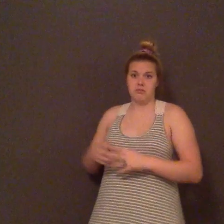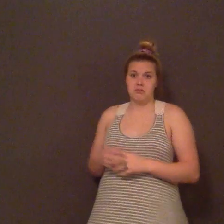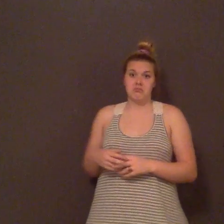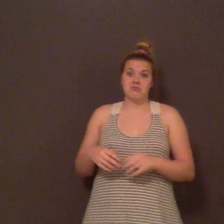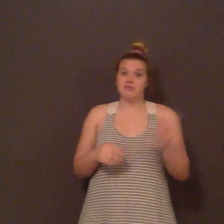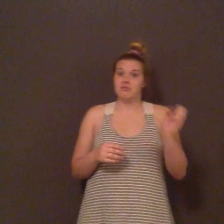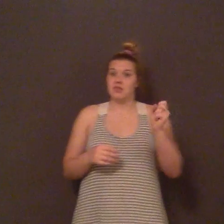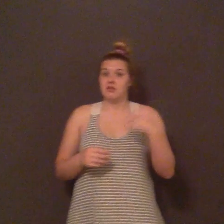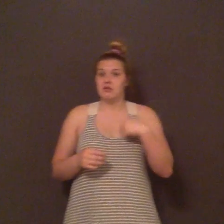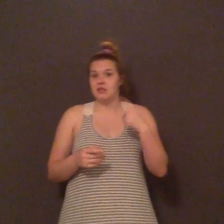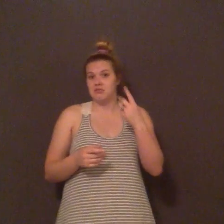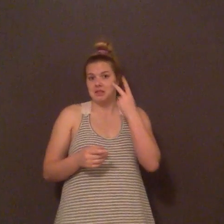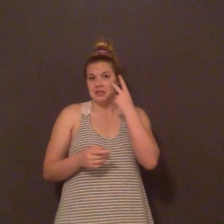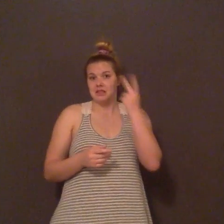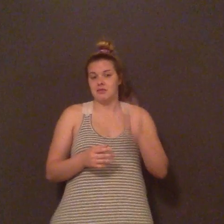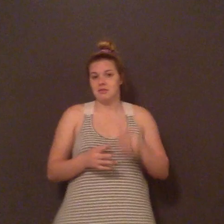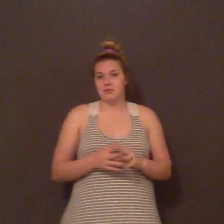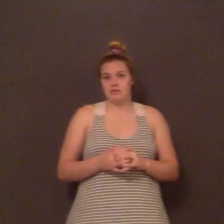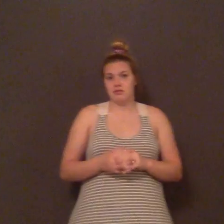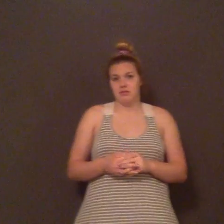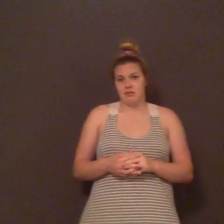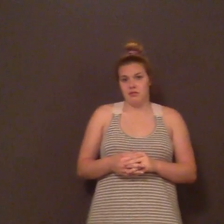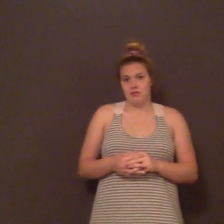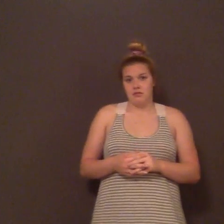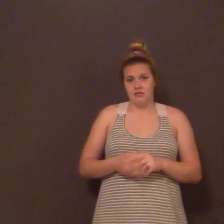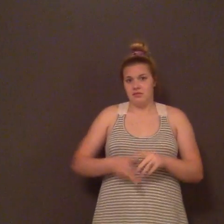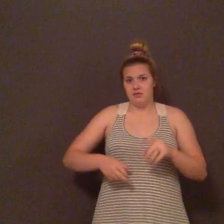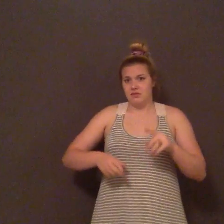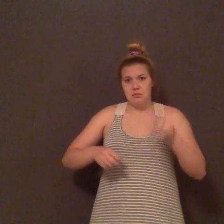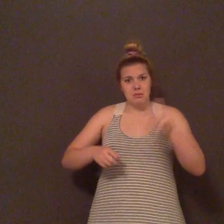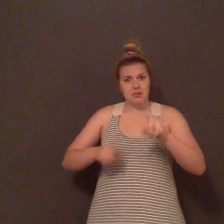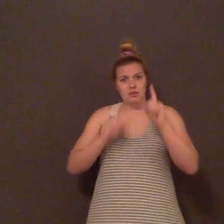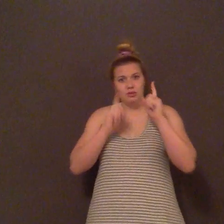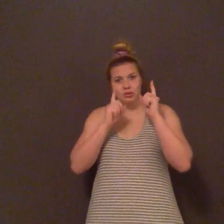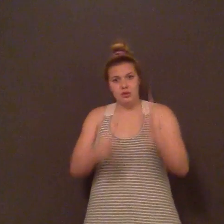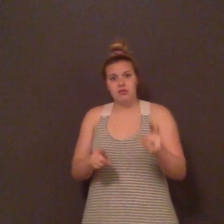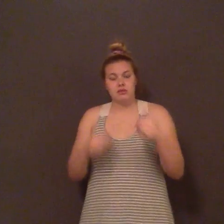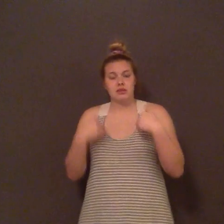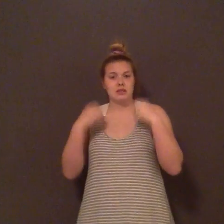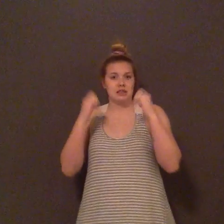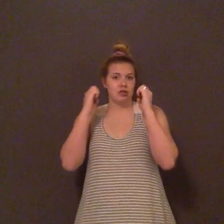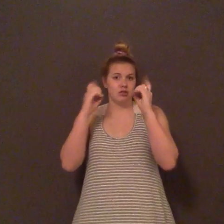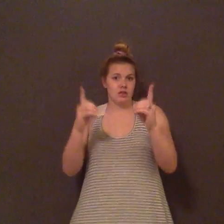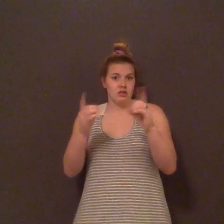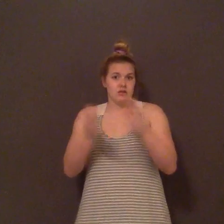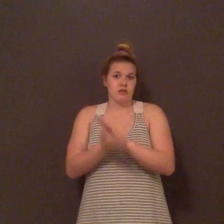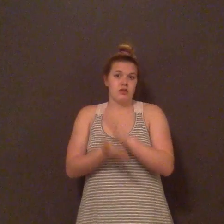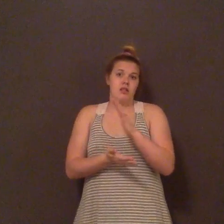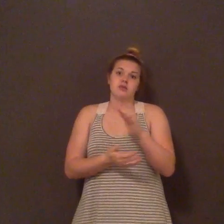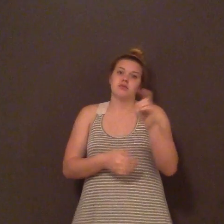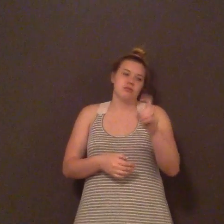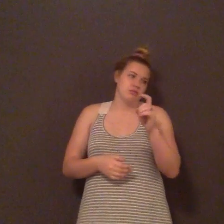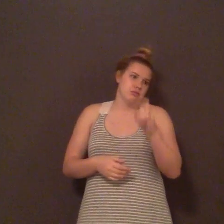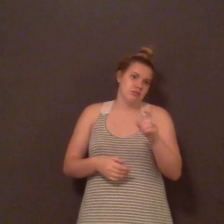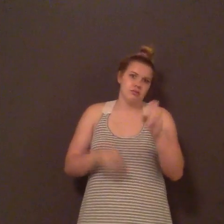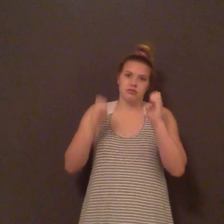it. And these are can't miss events. I mean, first of all, they're educational, which is what college is all about. Second of all, everybody goes, so